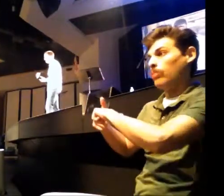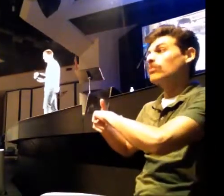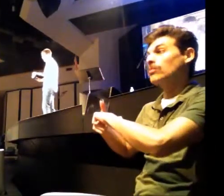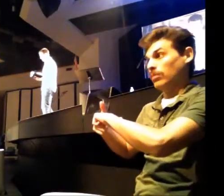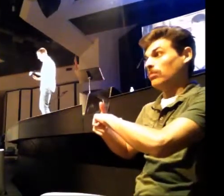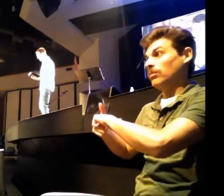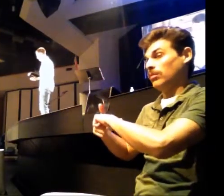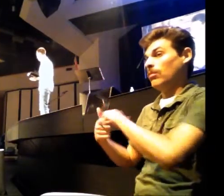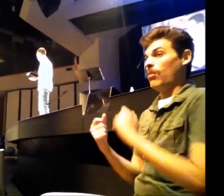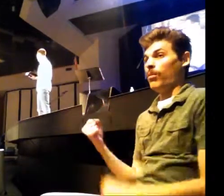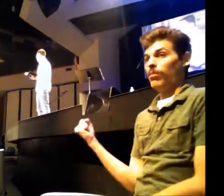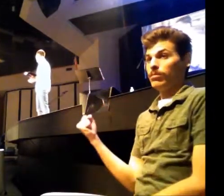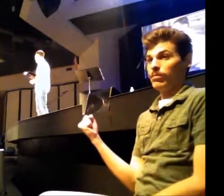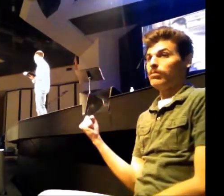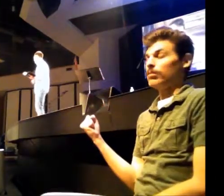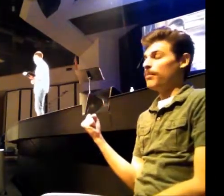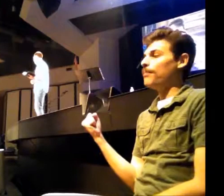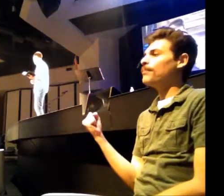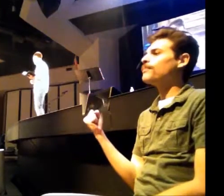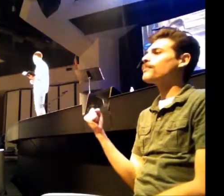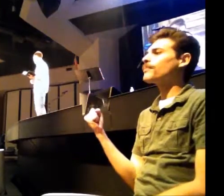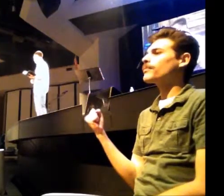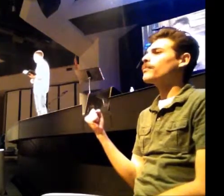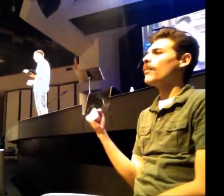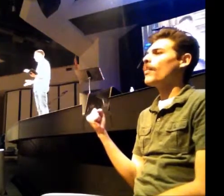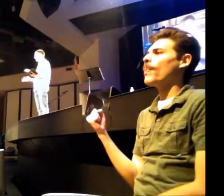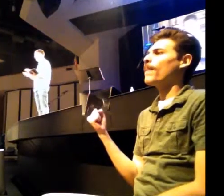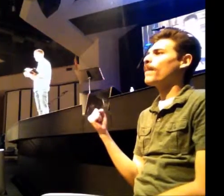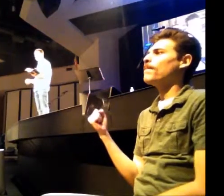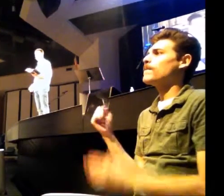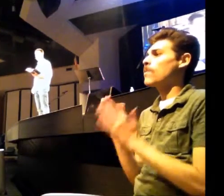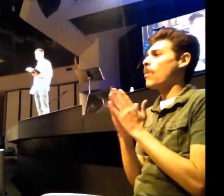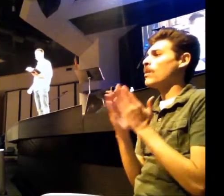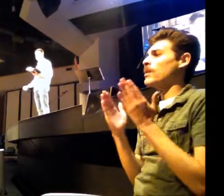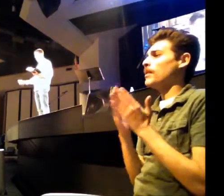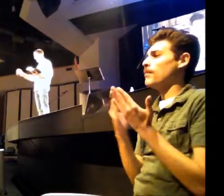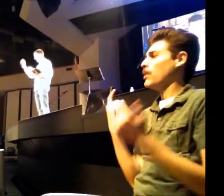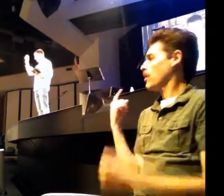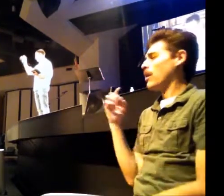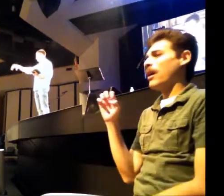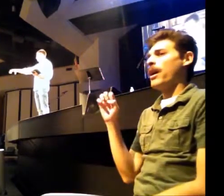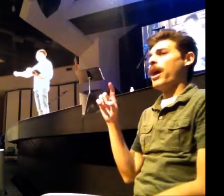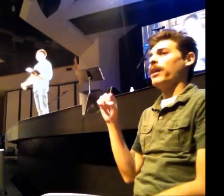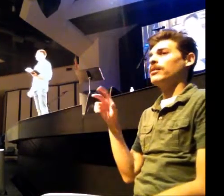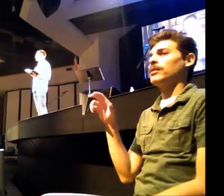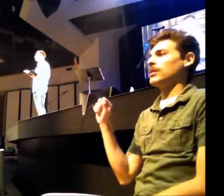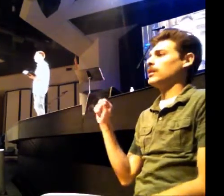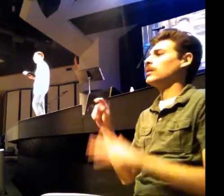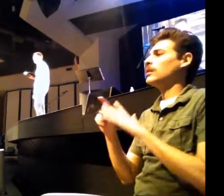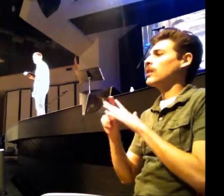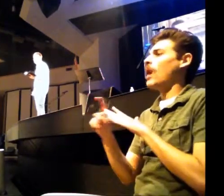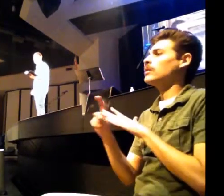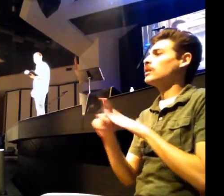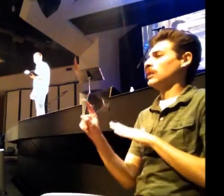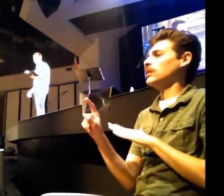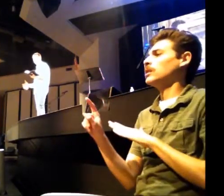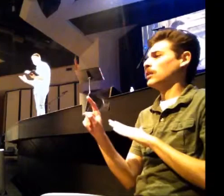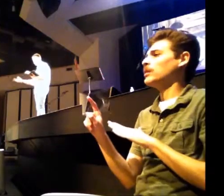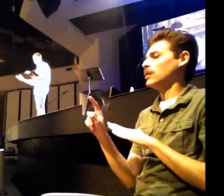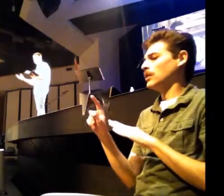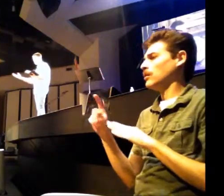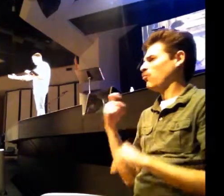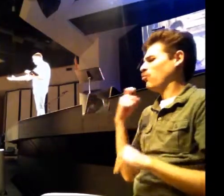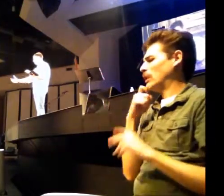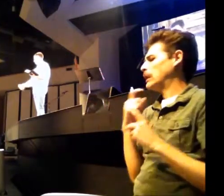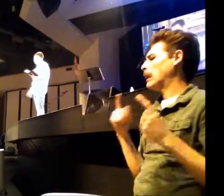page. You see, when the book of Exodus starts, a lot has happened. God has revealed himself to a people group, the